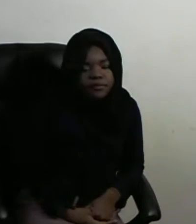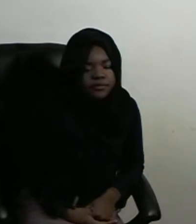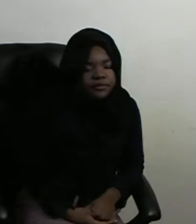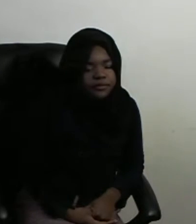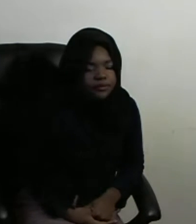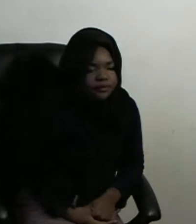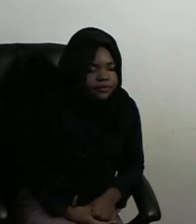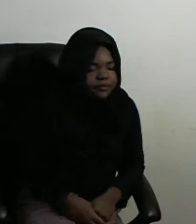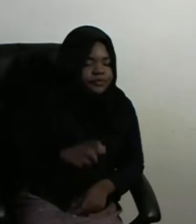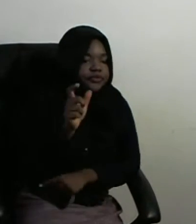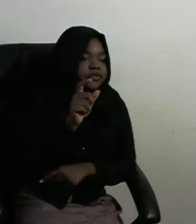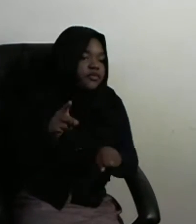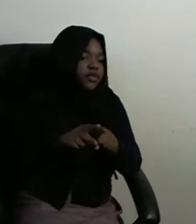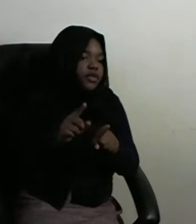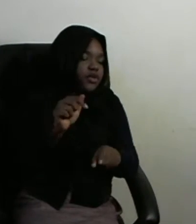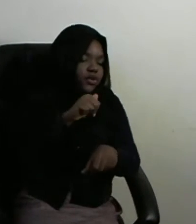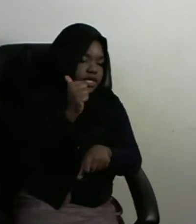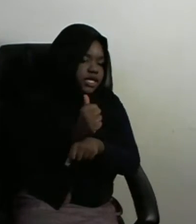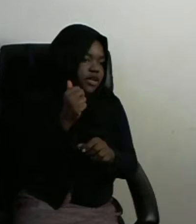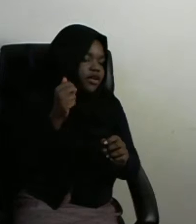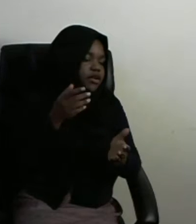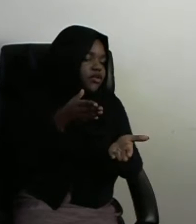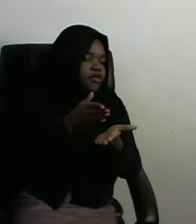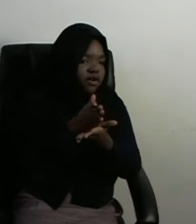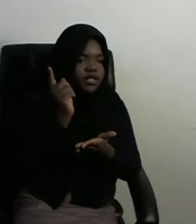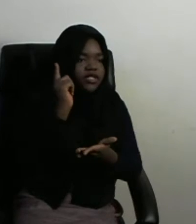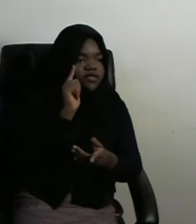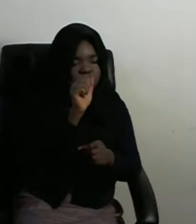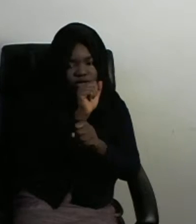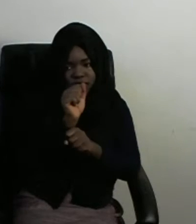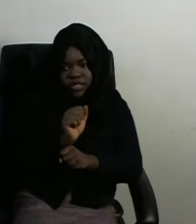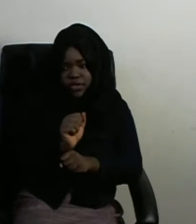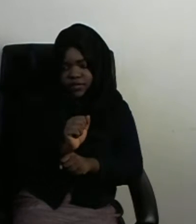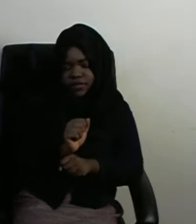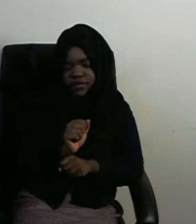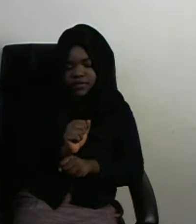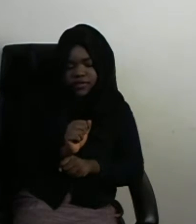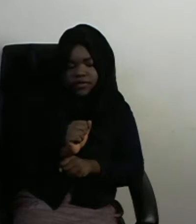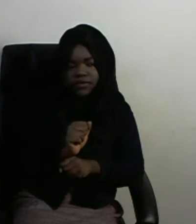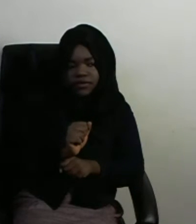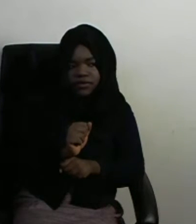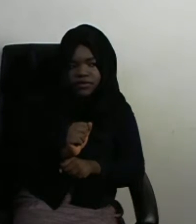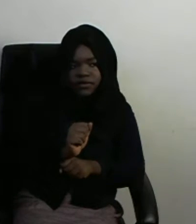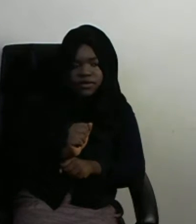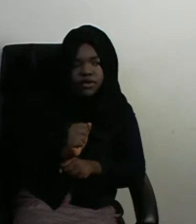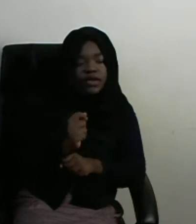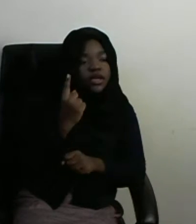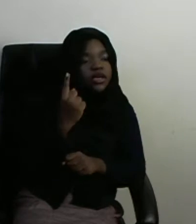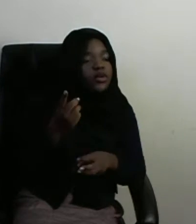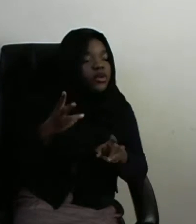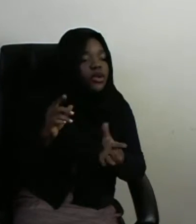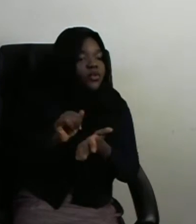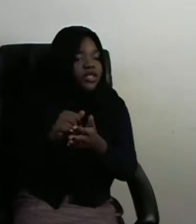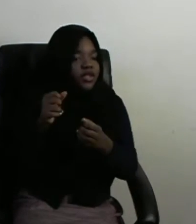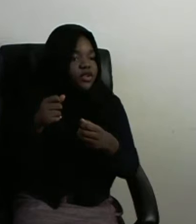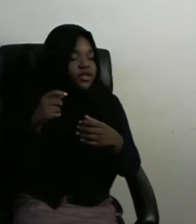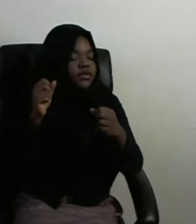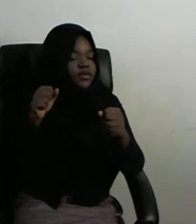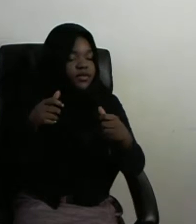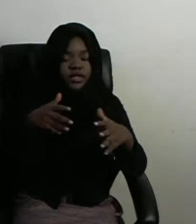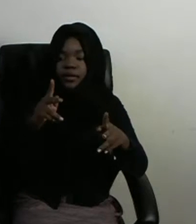Islam also instituted rights for the slaves. And one of the ways that would set a person